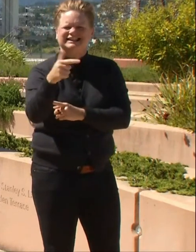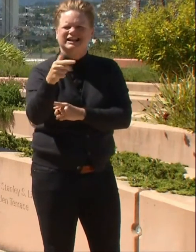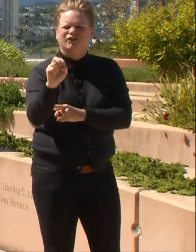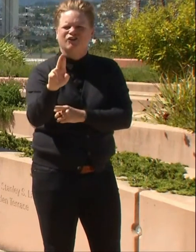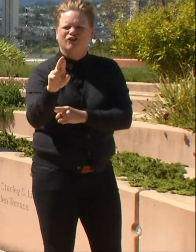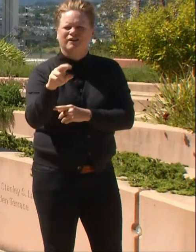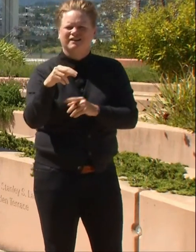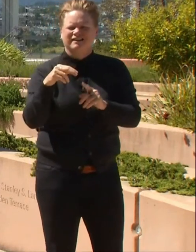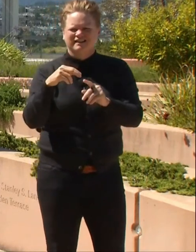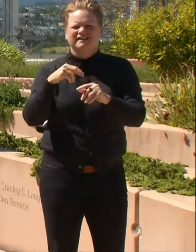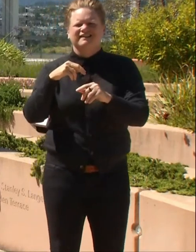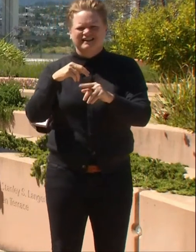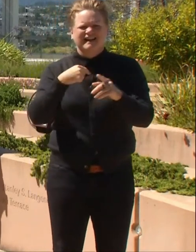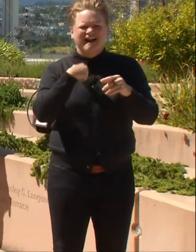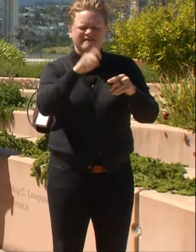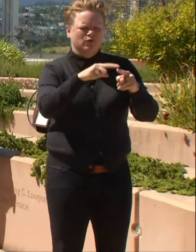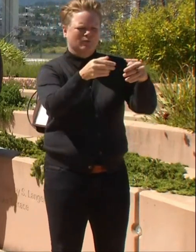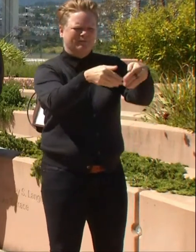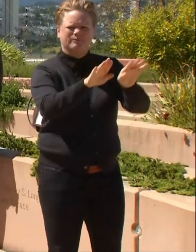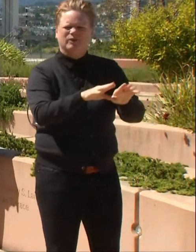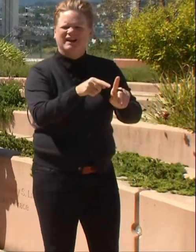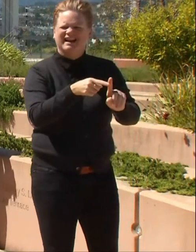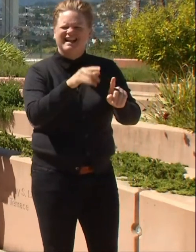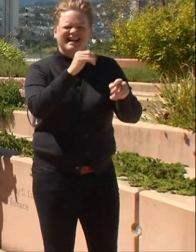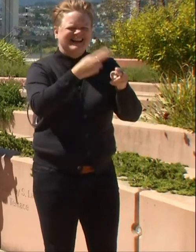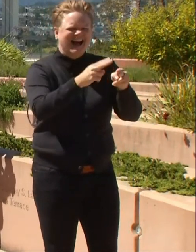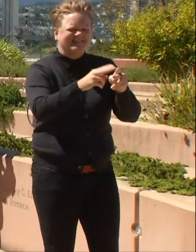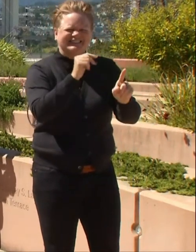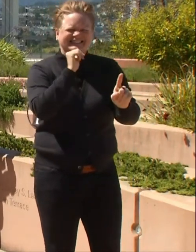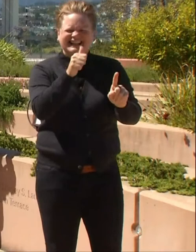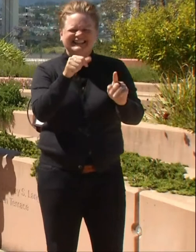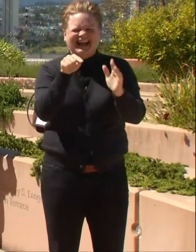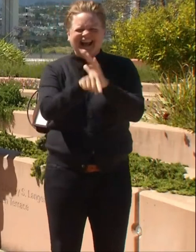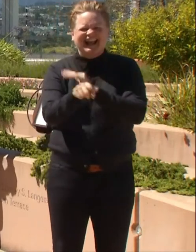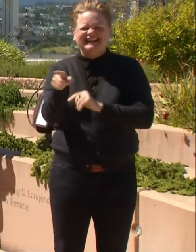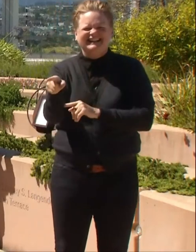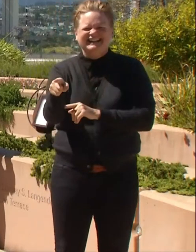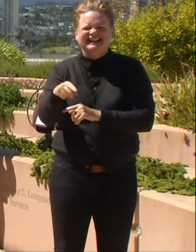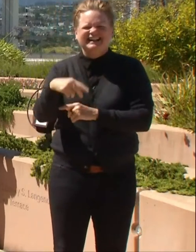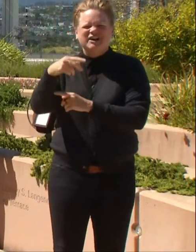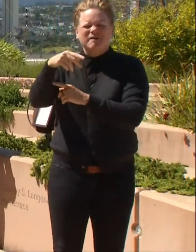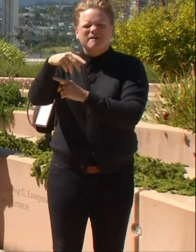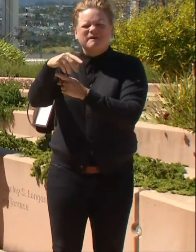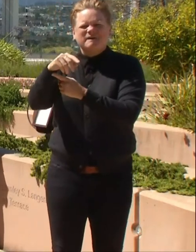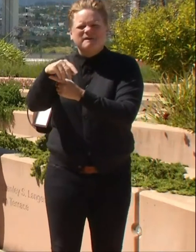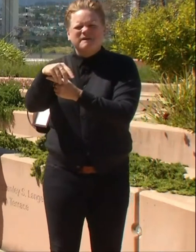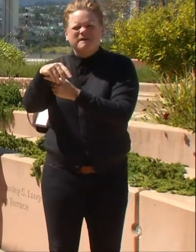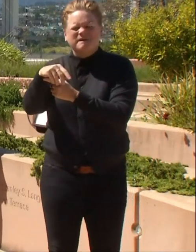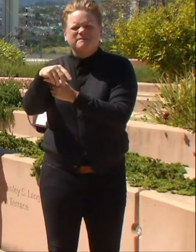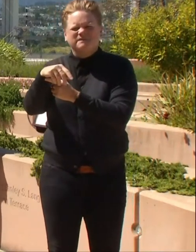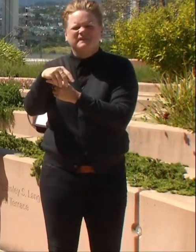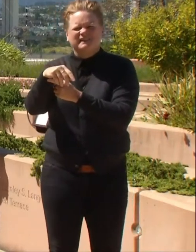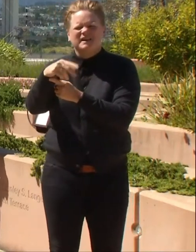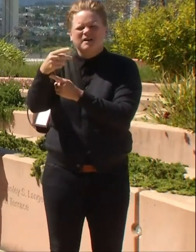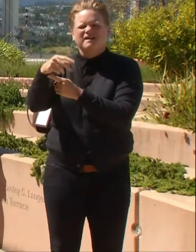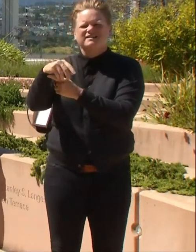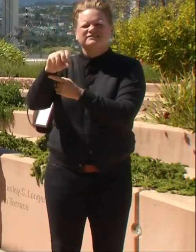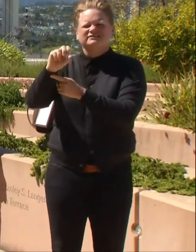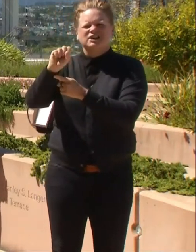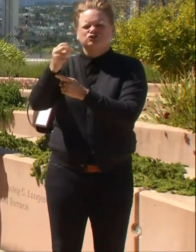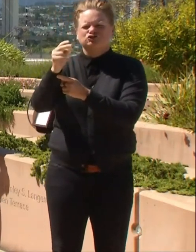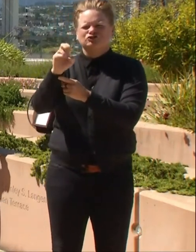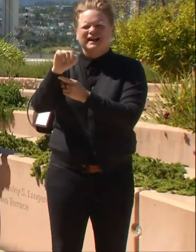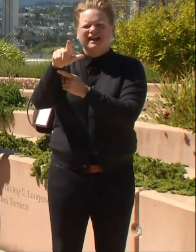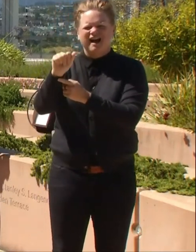knife that killed Paula Henderson's only son in Los Angeles. It wasn't a pocket knife that killed Sheila Burton's